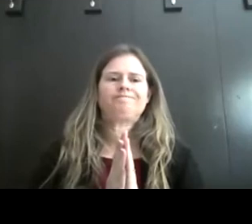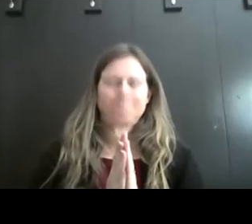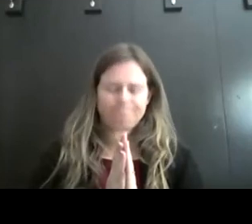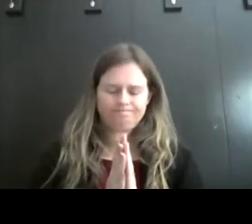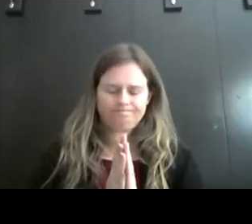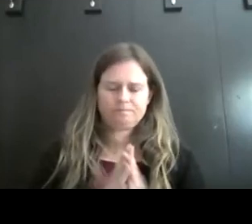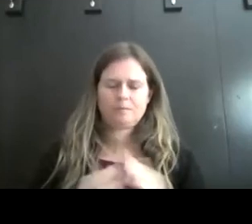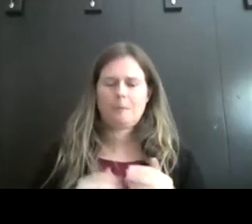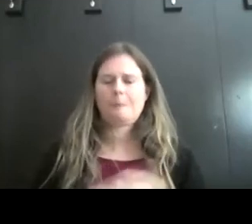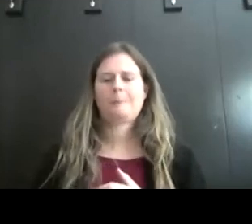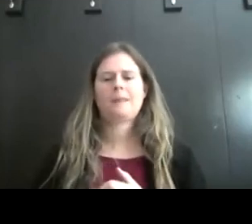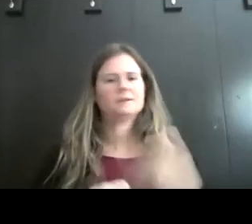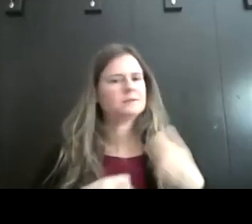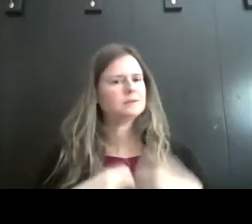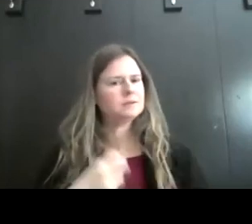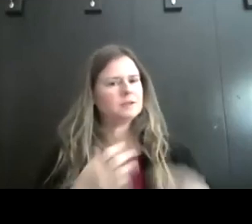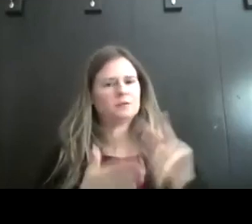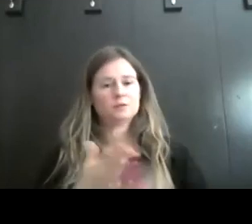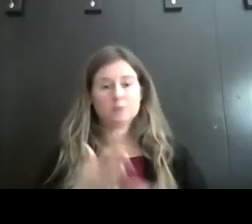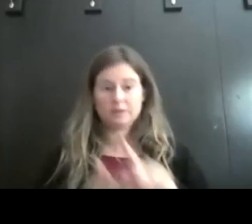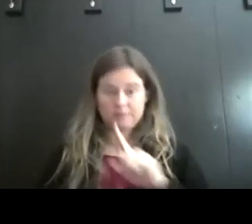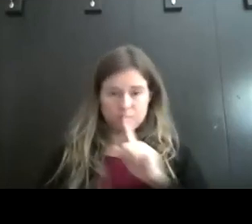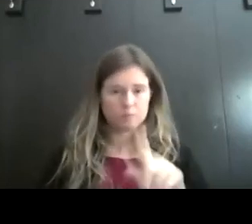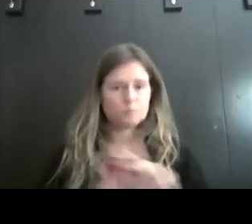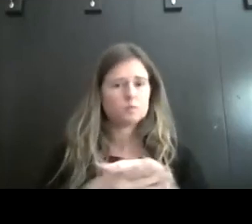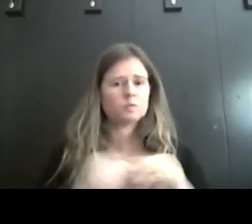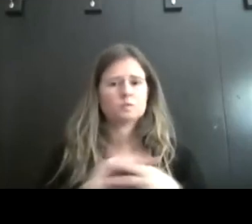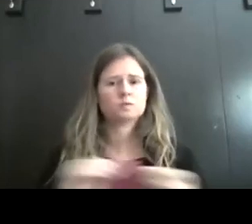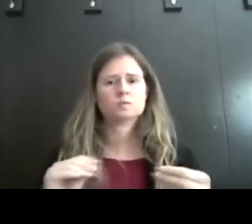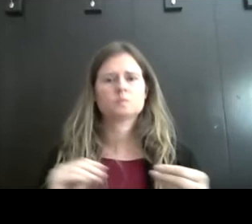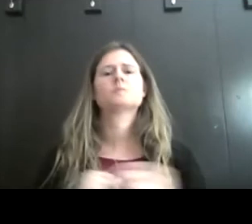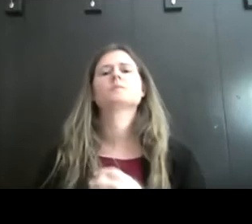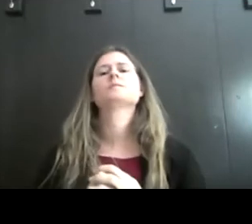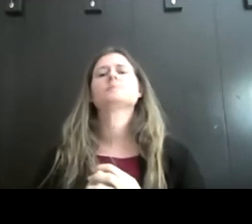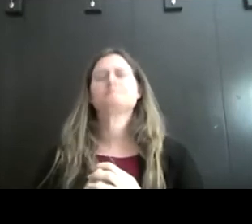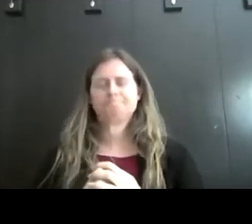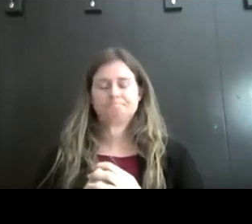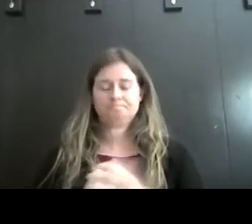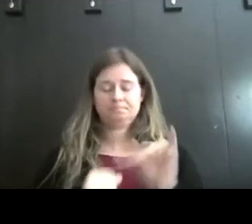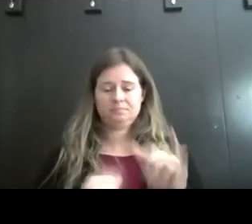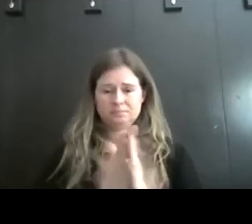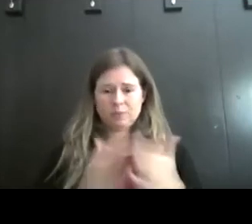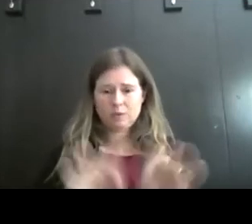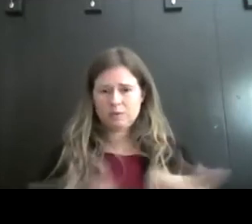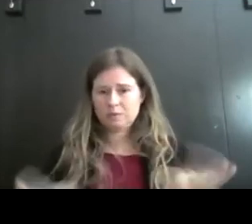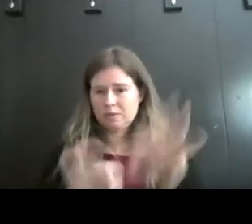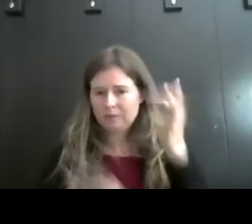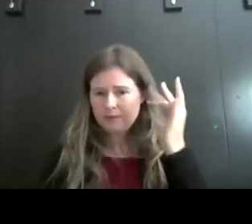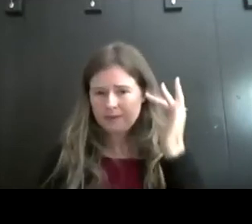So it's a difficult read, but it's a true story. And the reason I bring it up is that